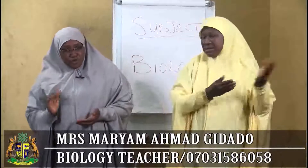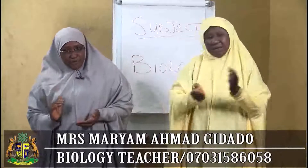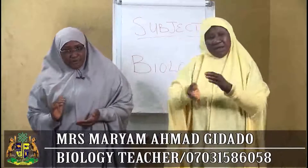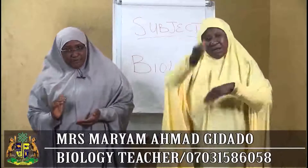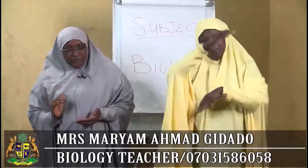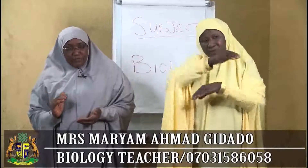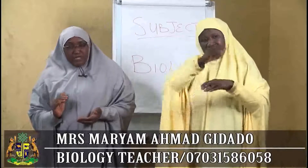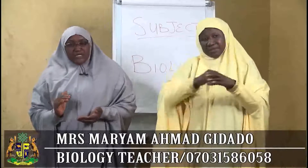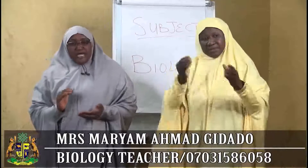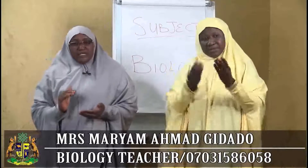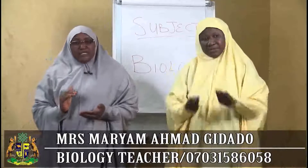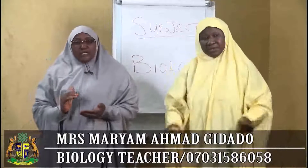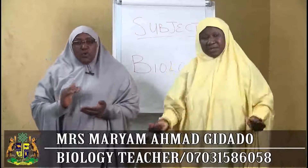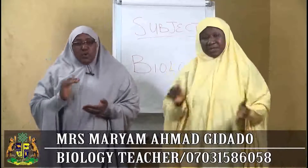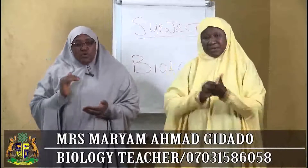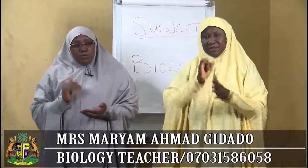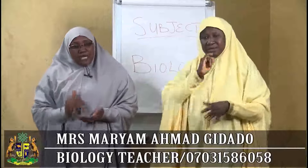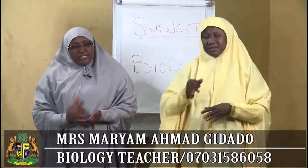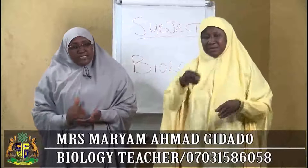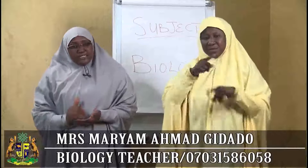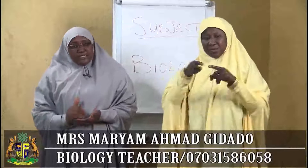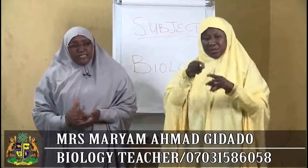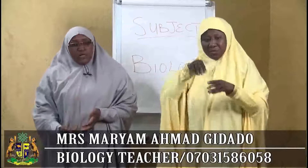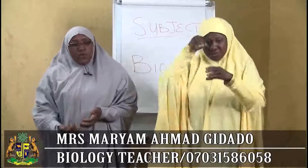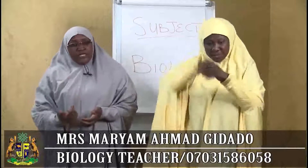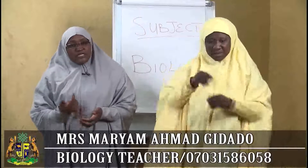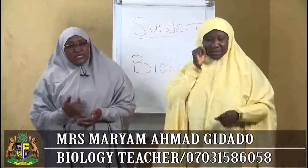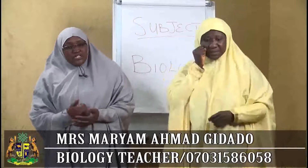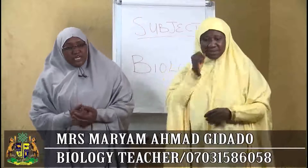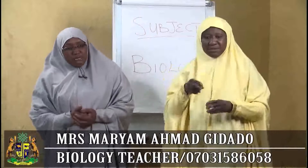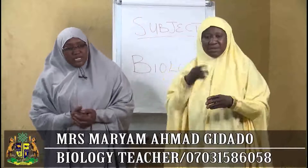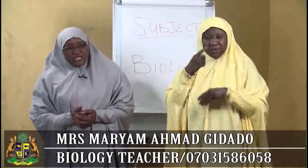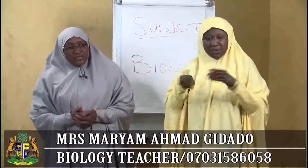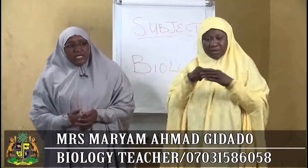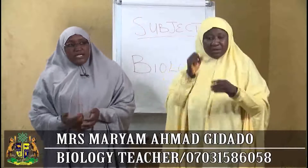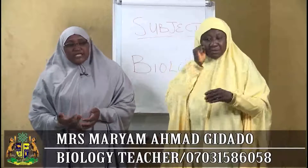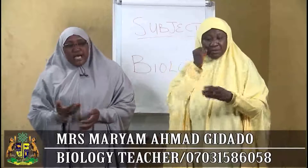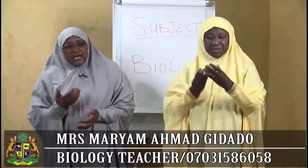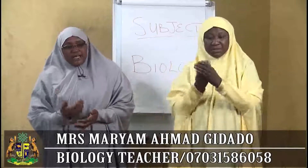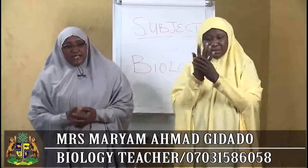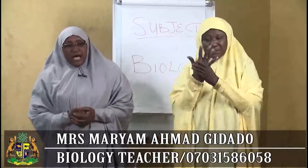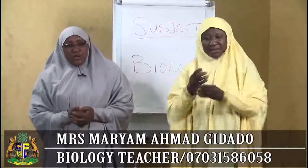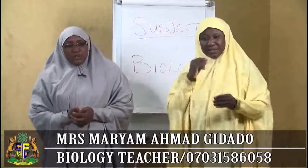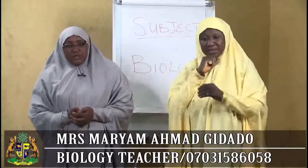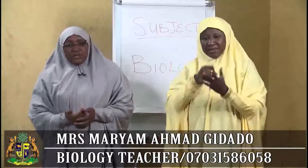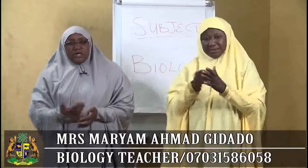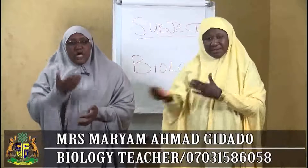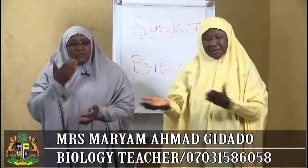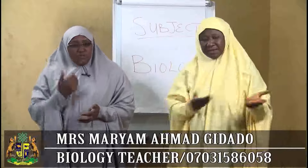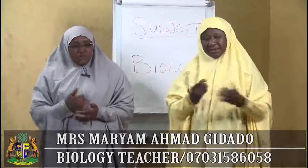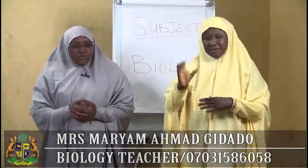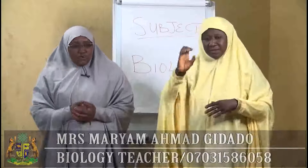the soil. That is, when you plant the seed, when the seed is germinating, it carries the